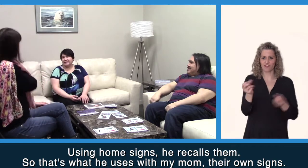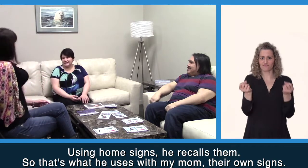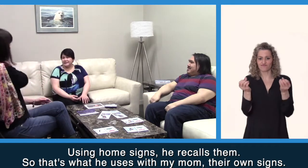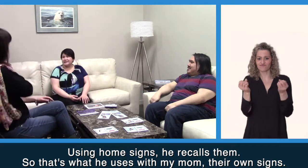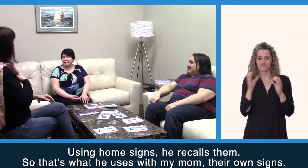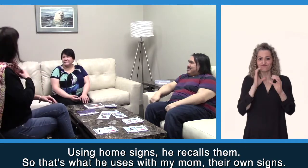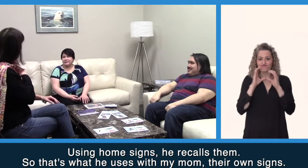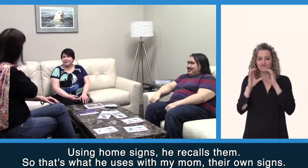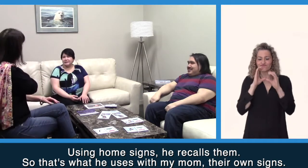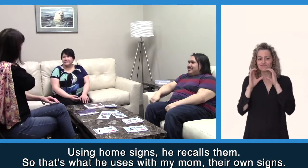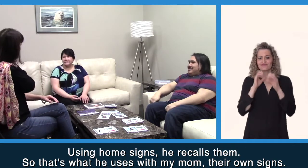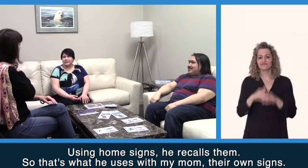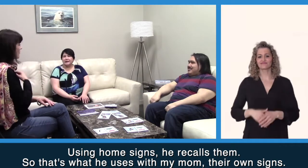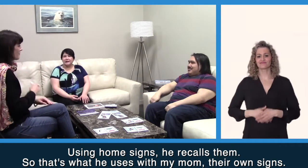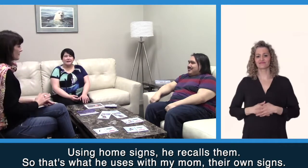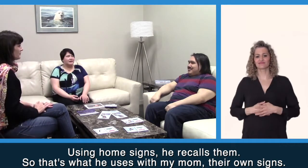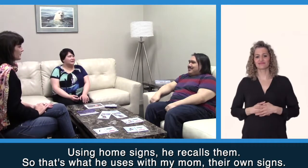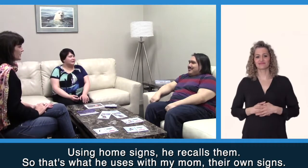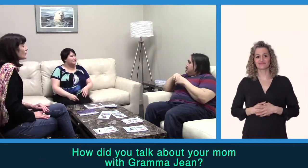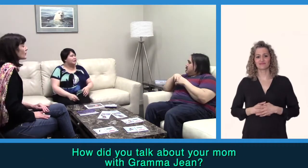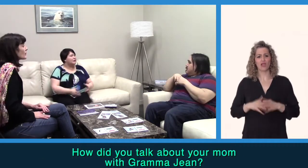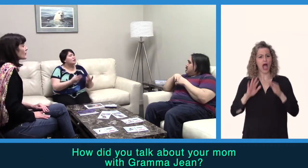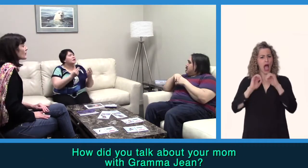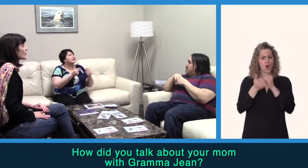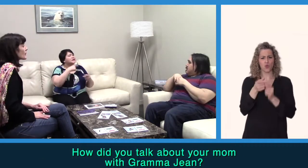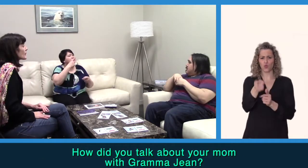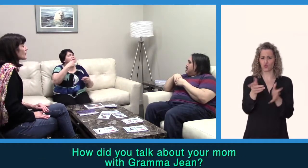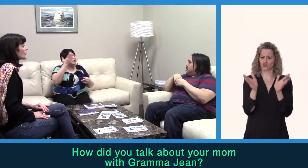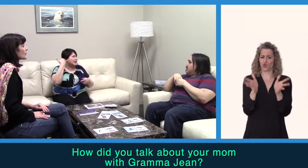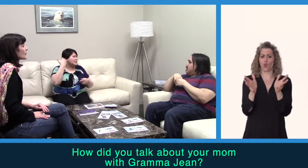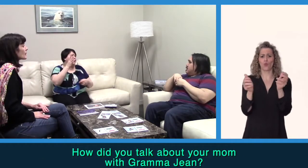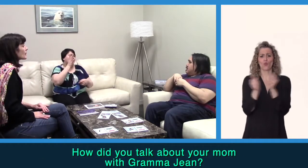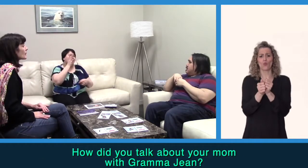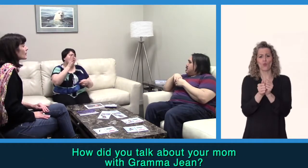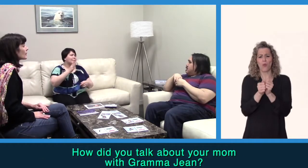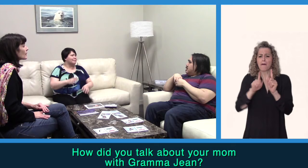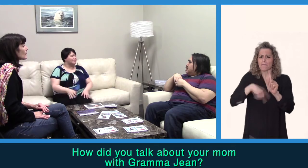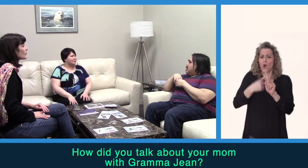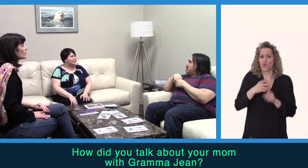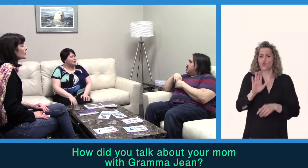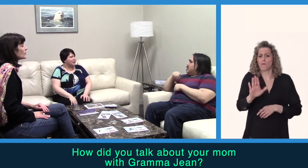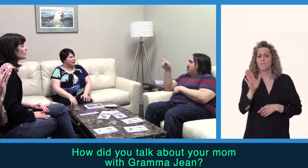own signs. Wow. Yeah. Did you see it?